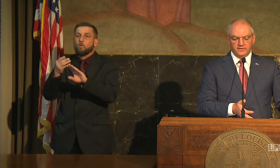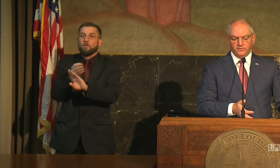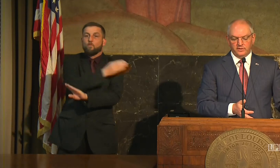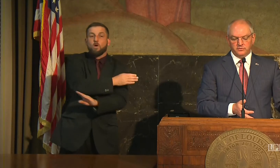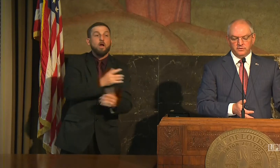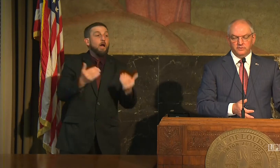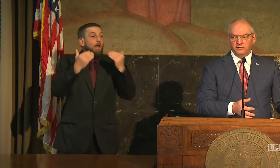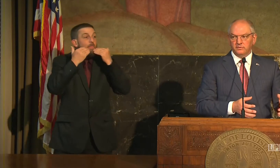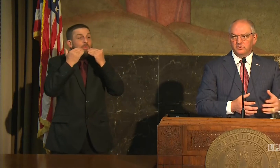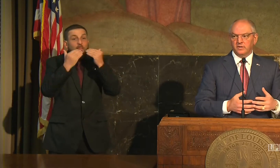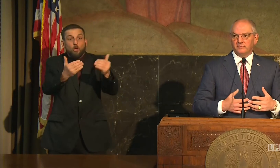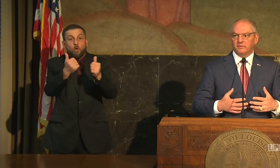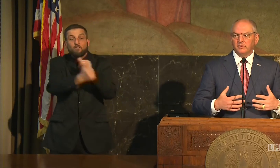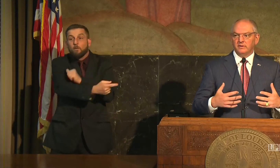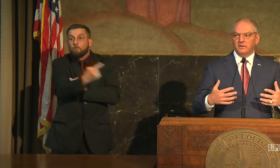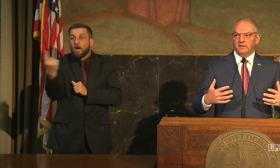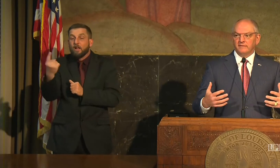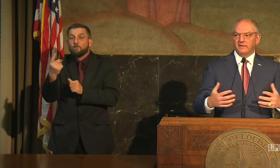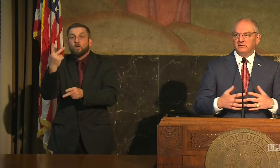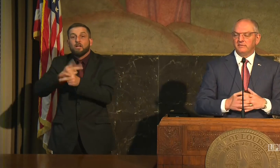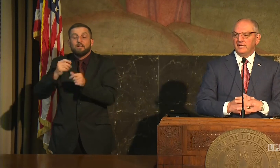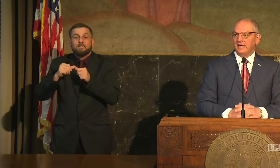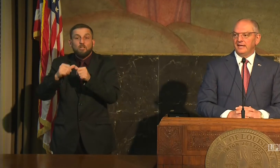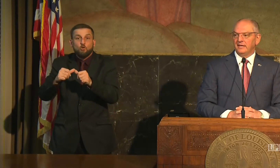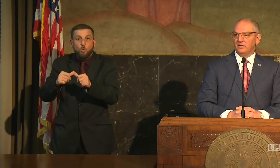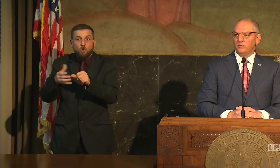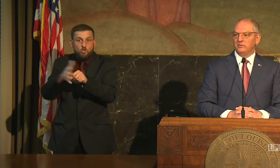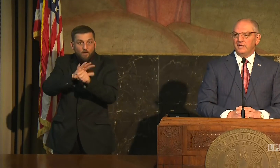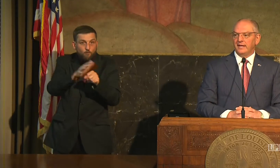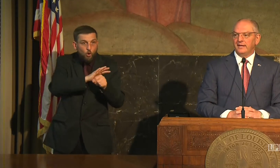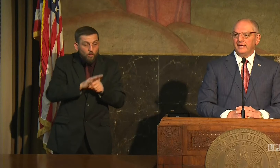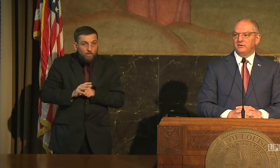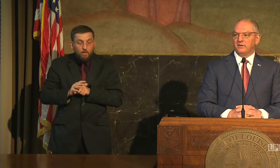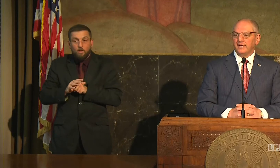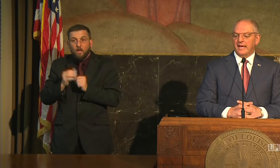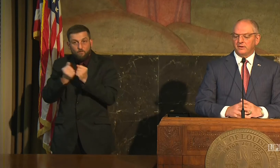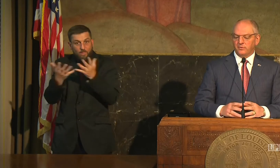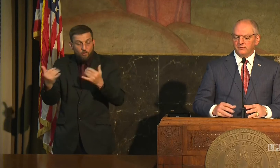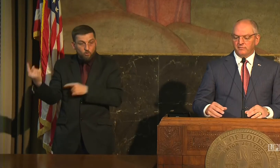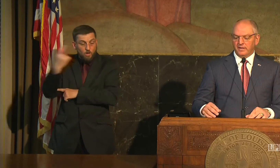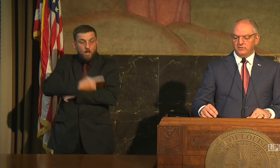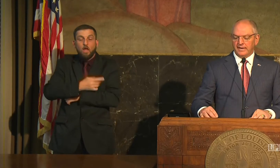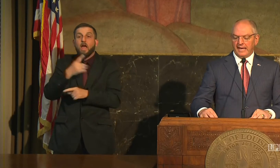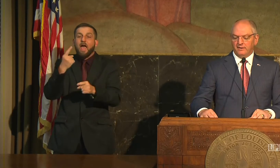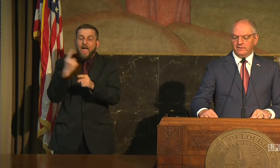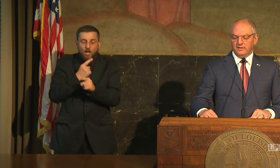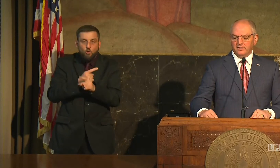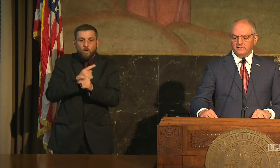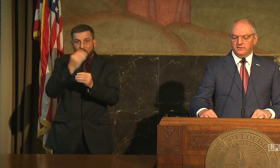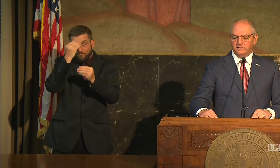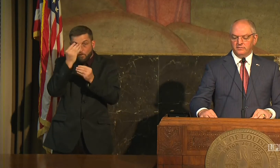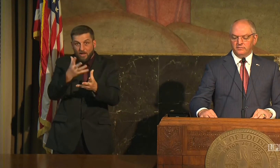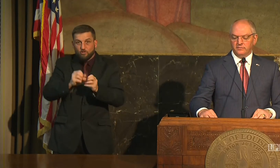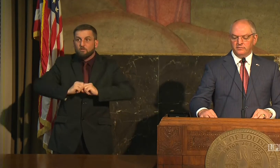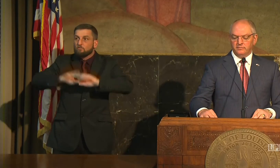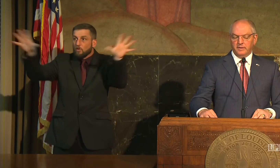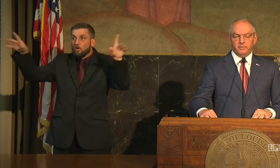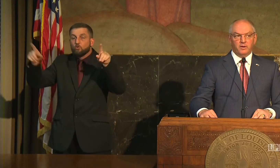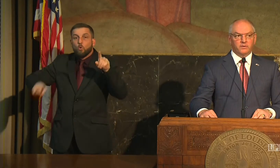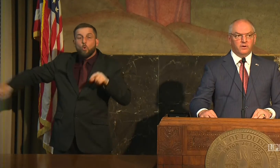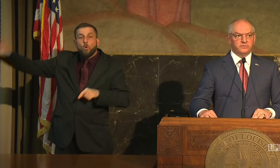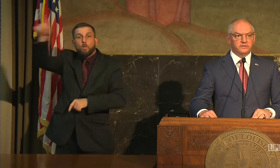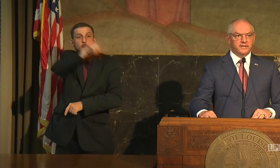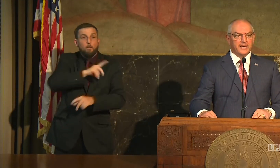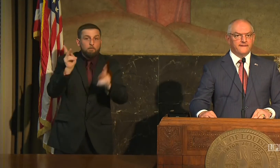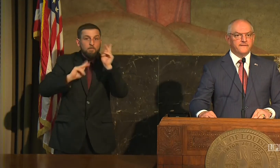for continuing to cover the events of the day in Louisiana and to get accurate information out to